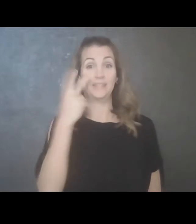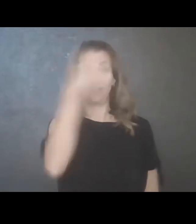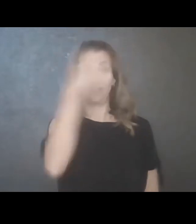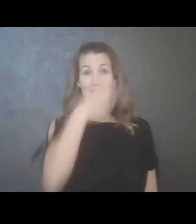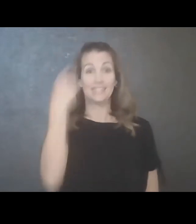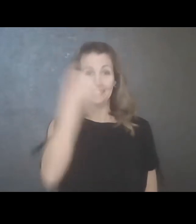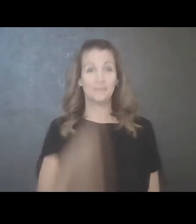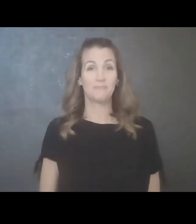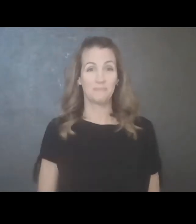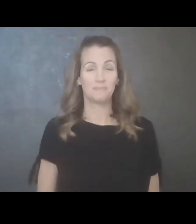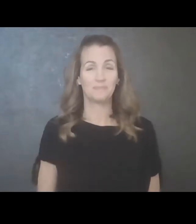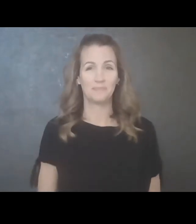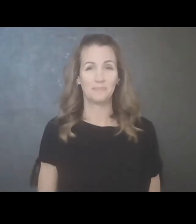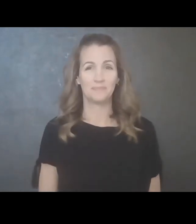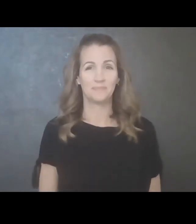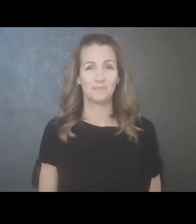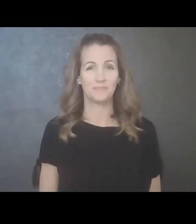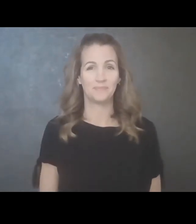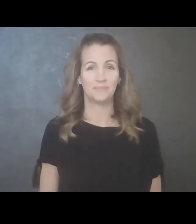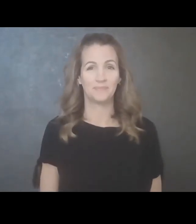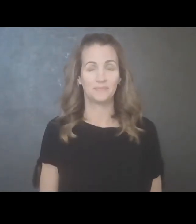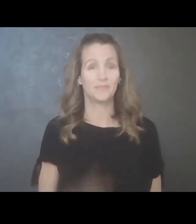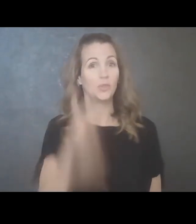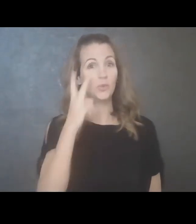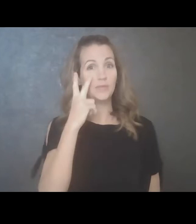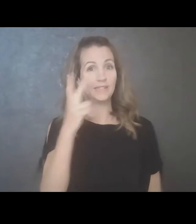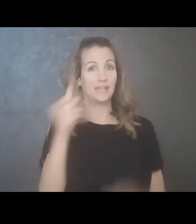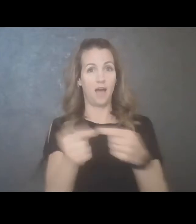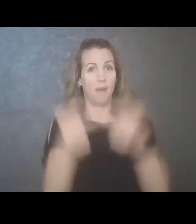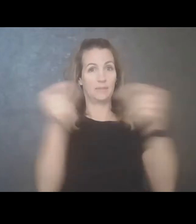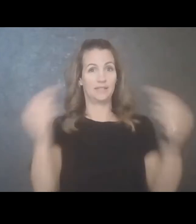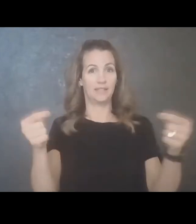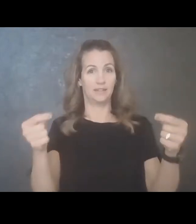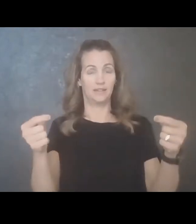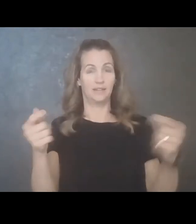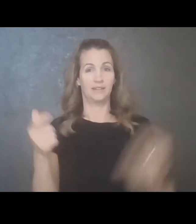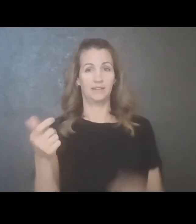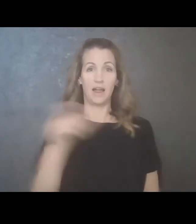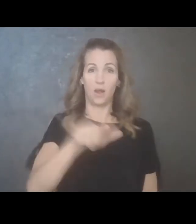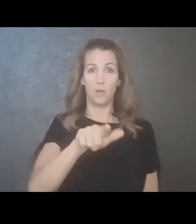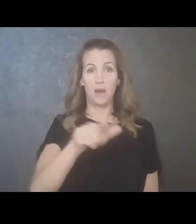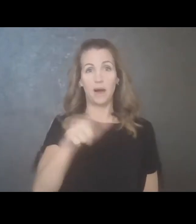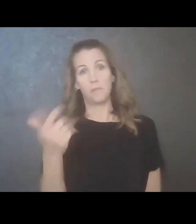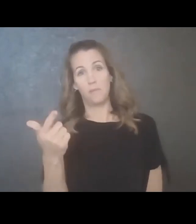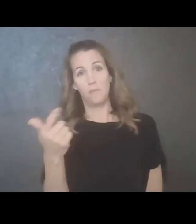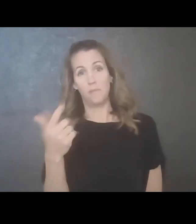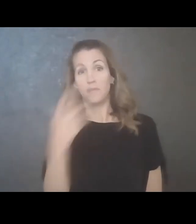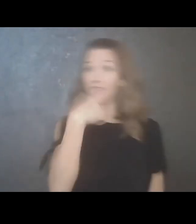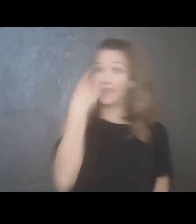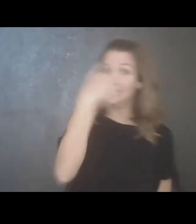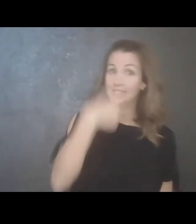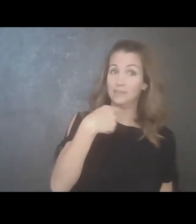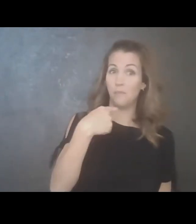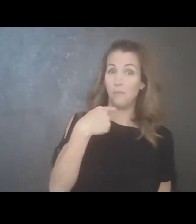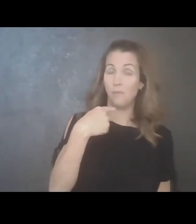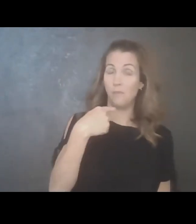liar, see the opposite. Now I can go back, see face, and